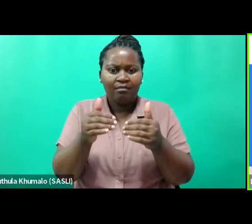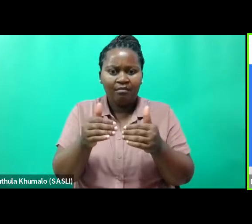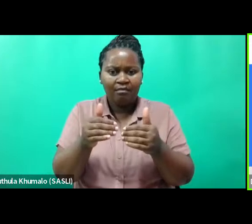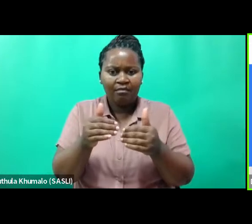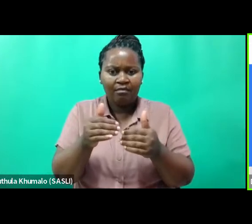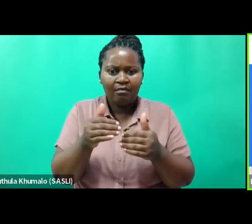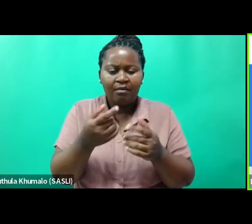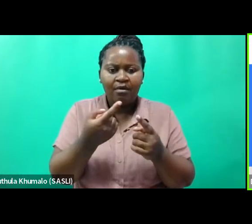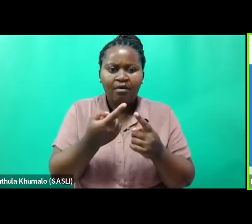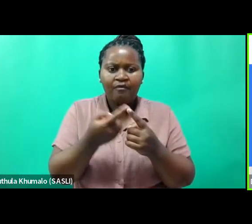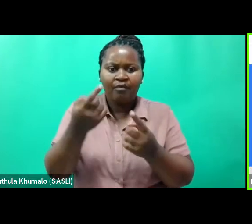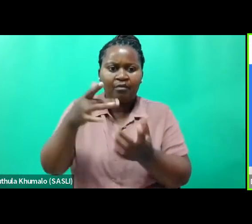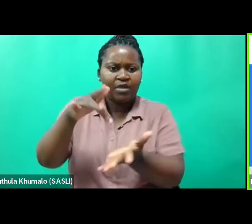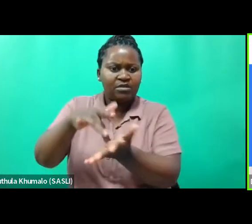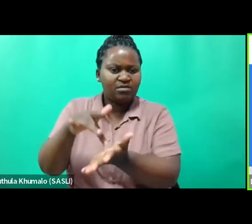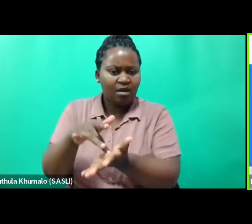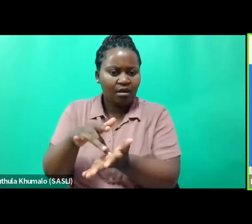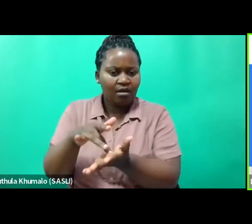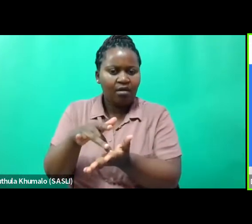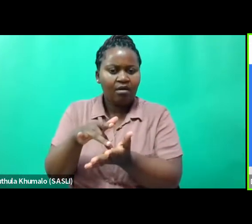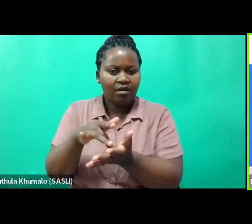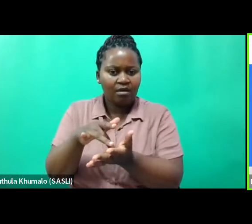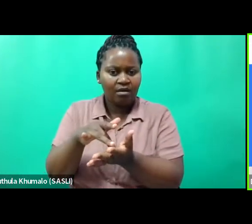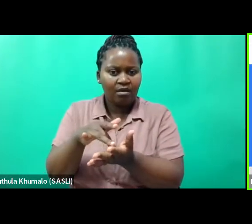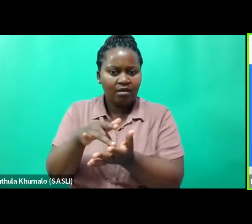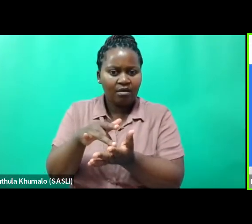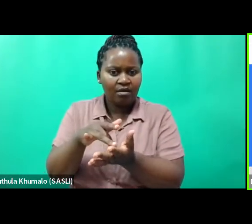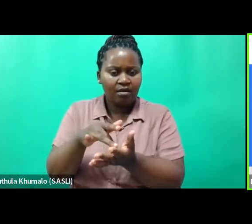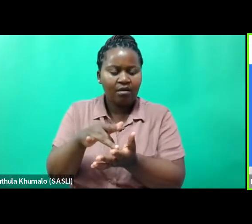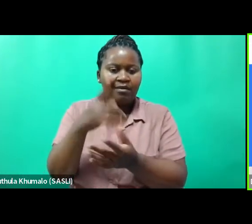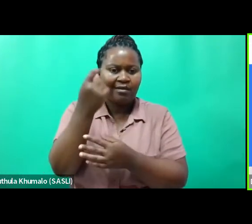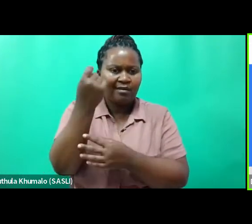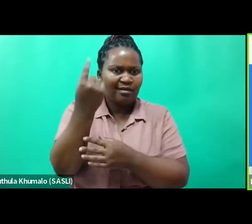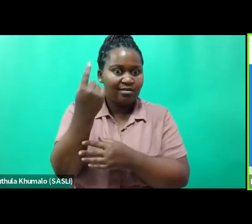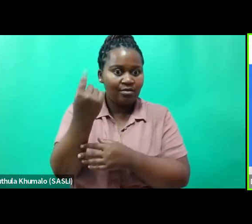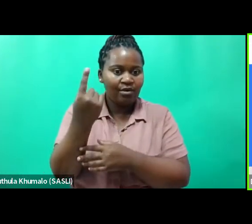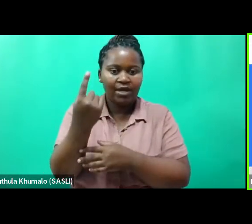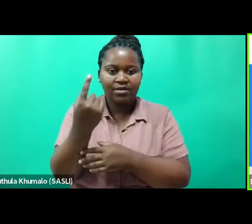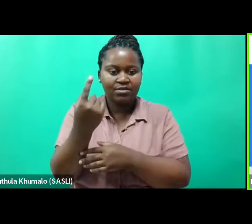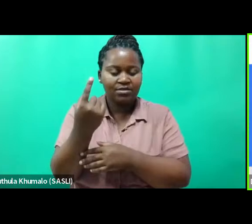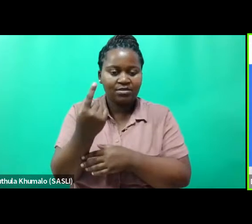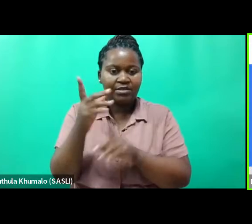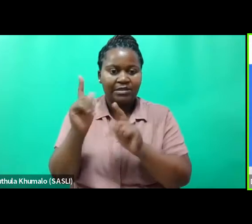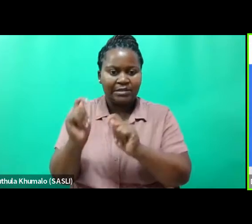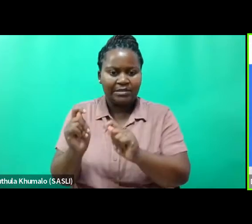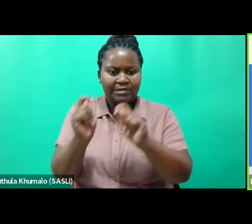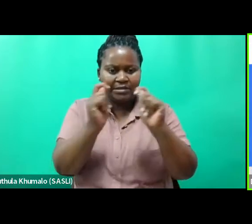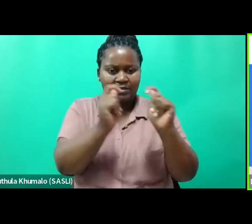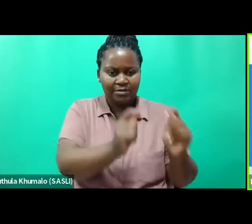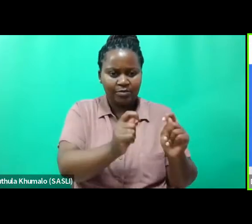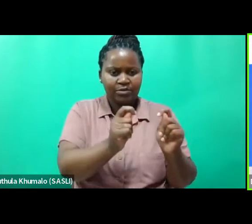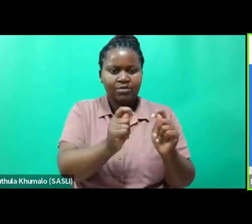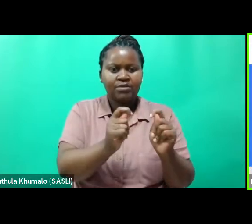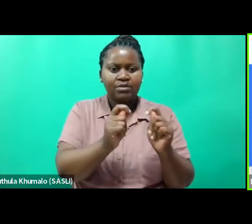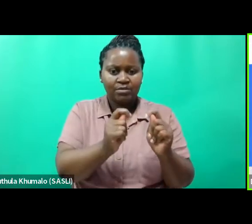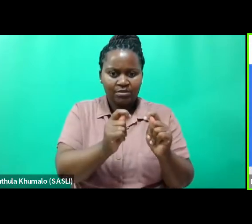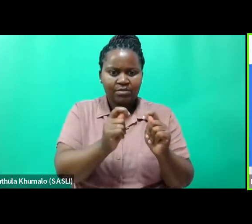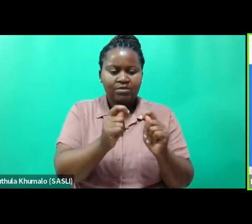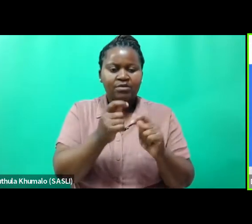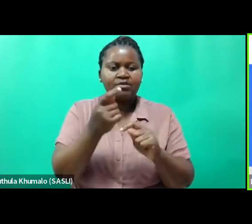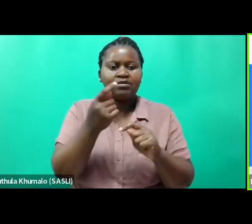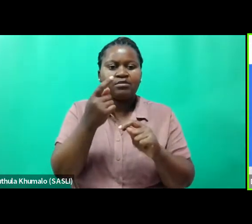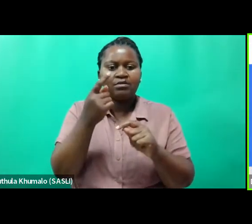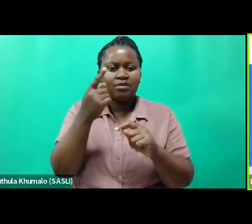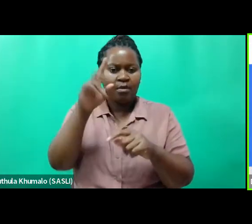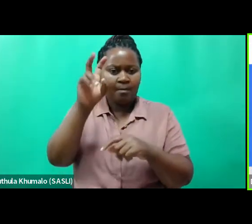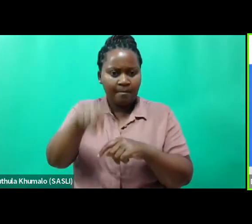center, from the college. I understand. So transport and work obligations for your parents means